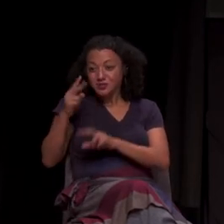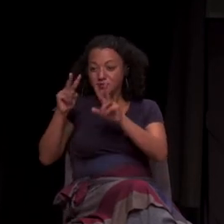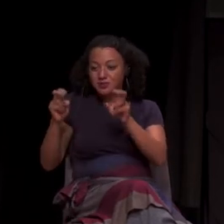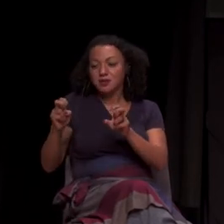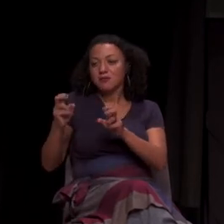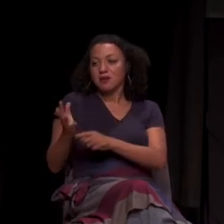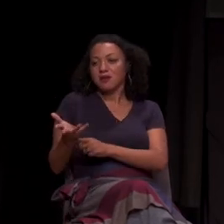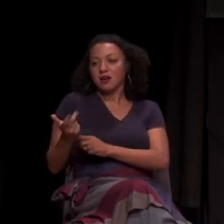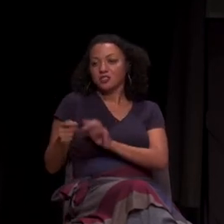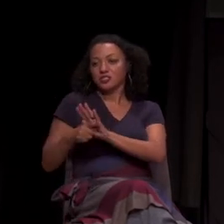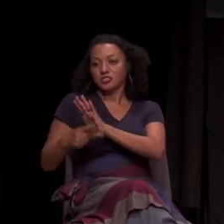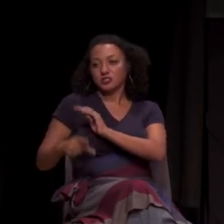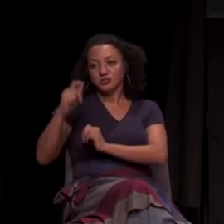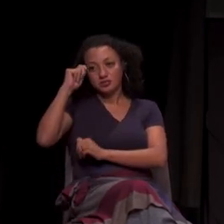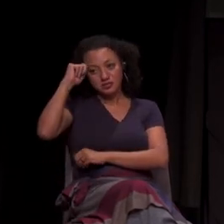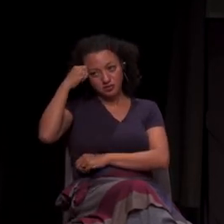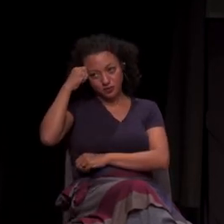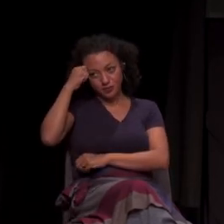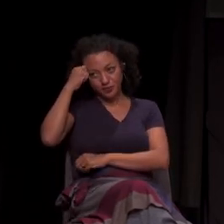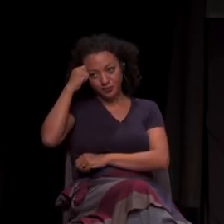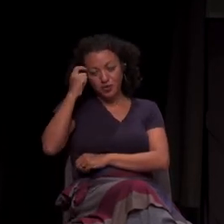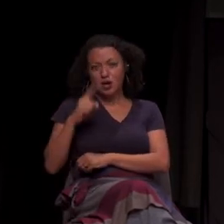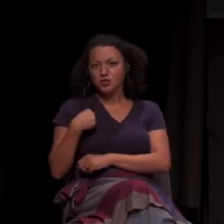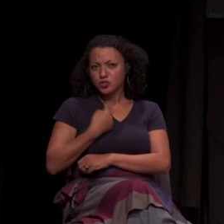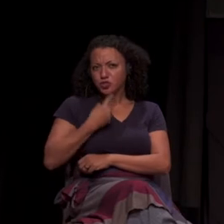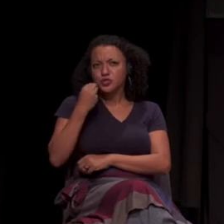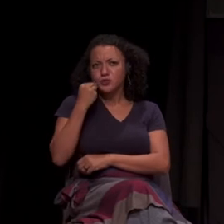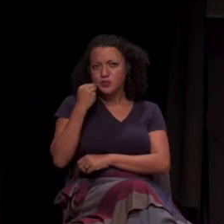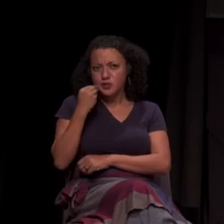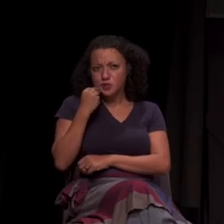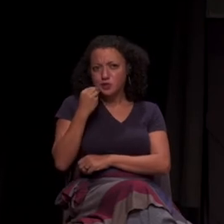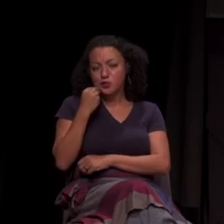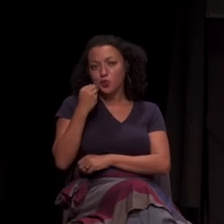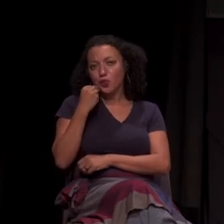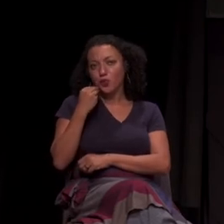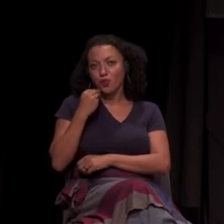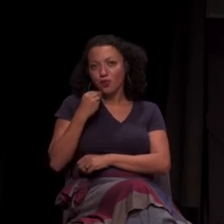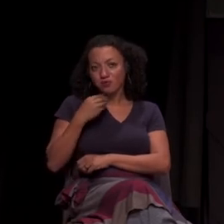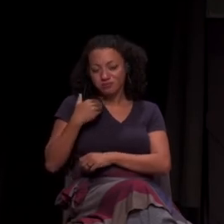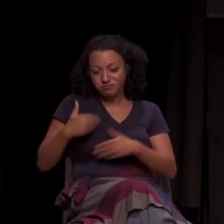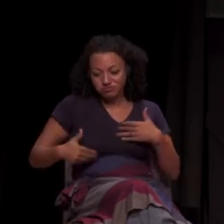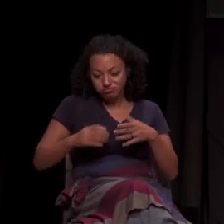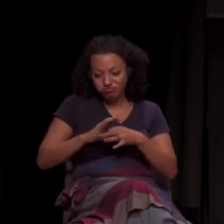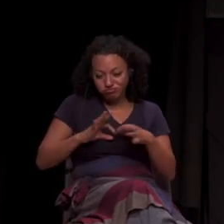at decolonization with works by artists like Edna Manley, but